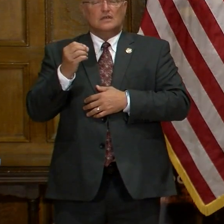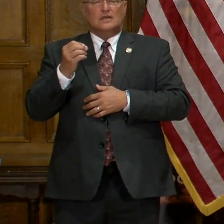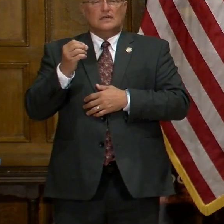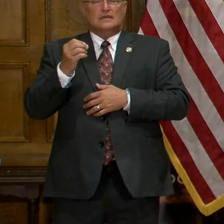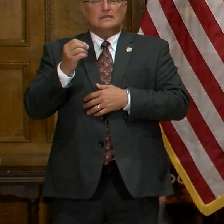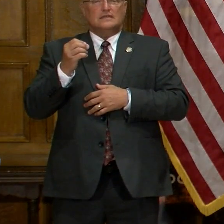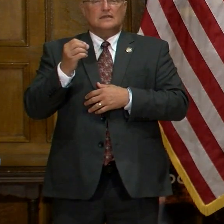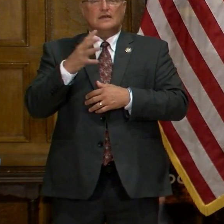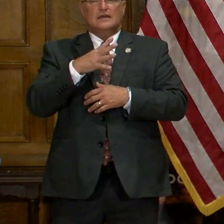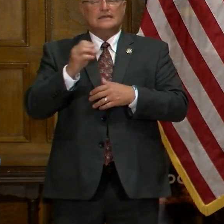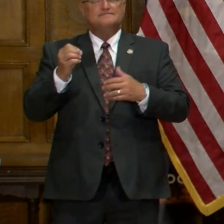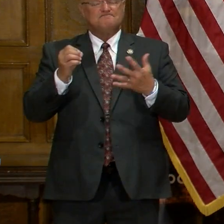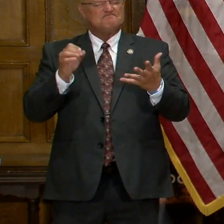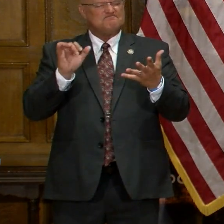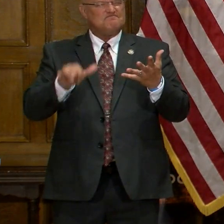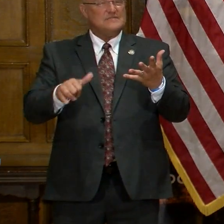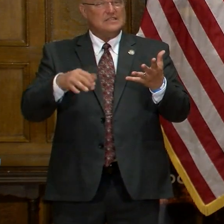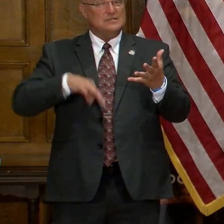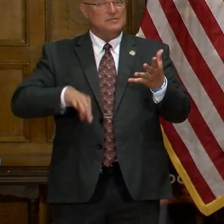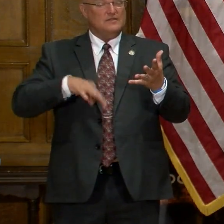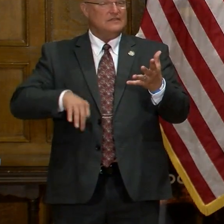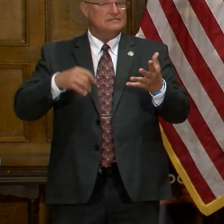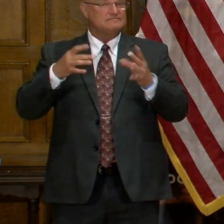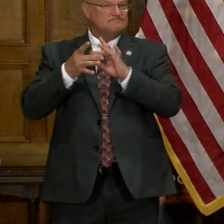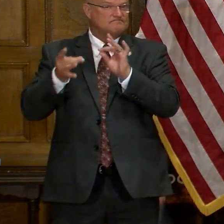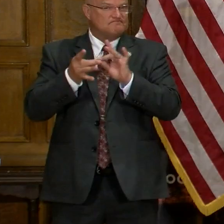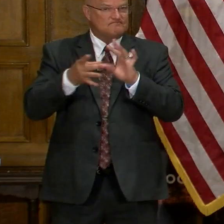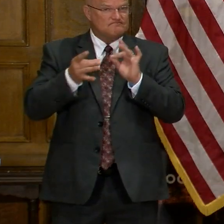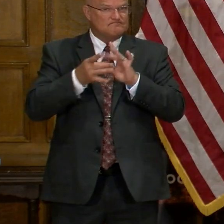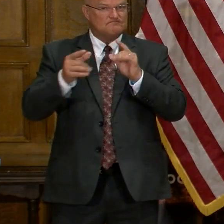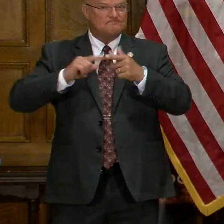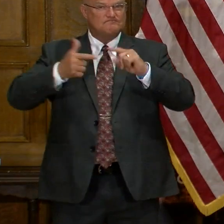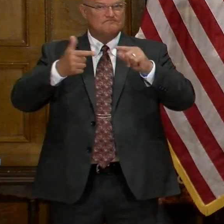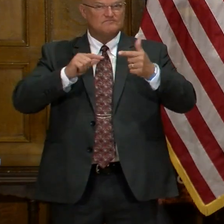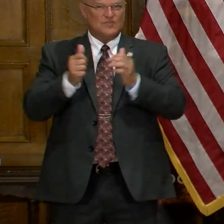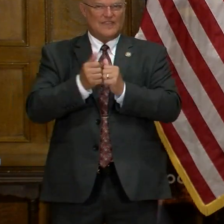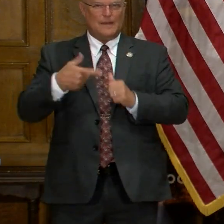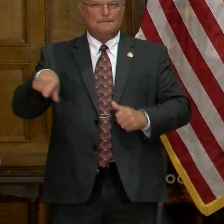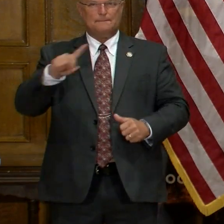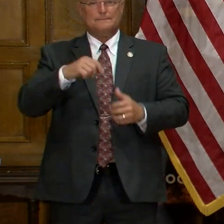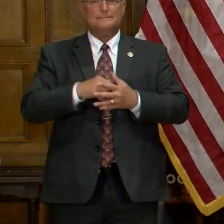and that's a great benefit as well.